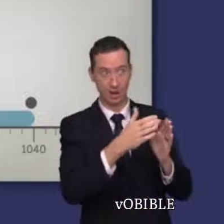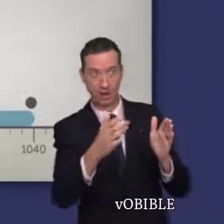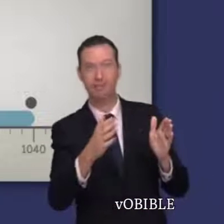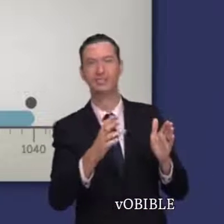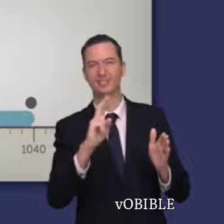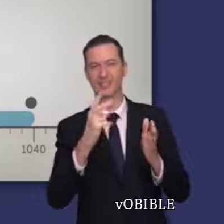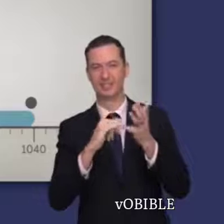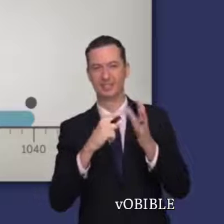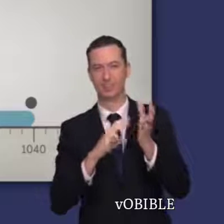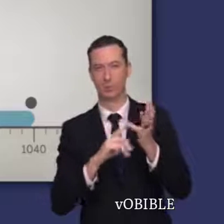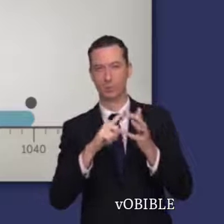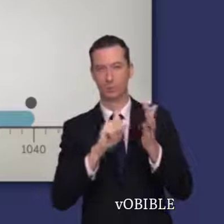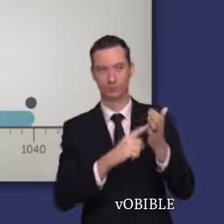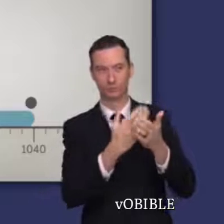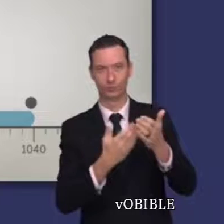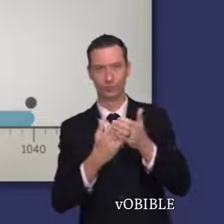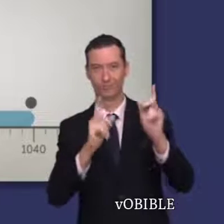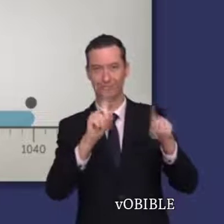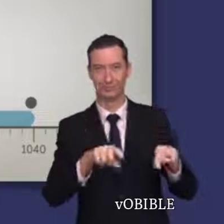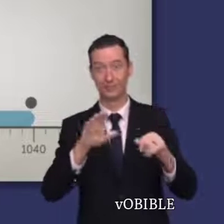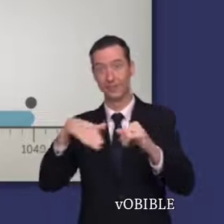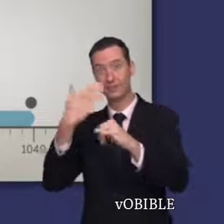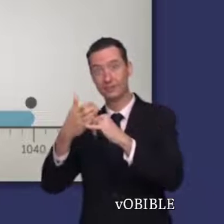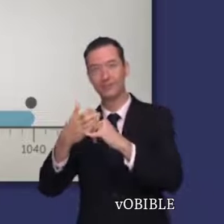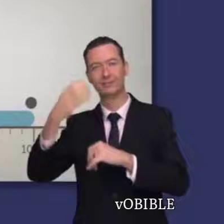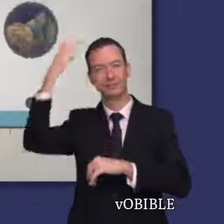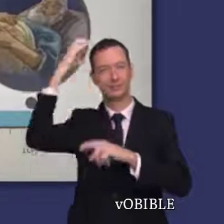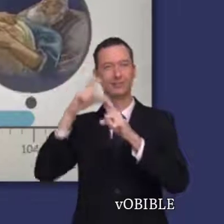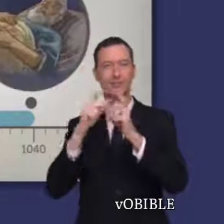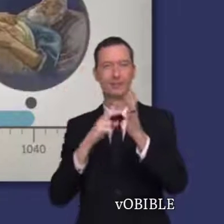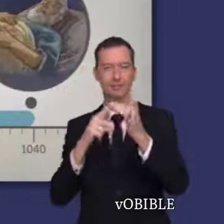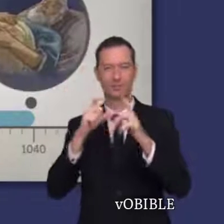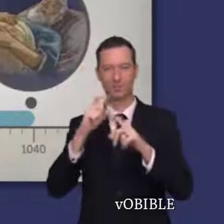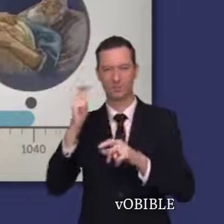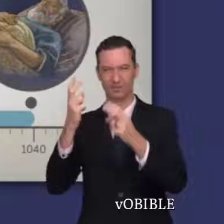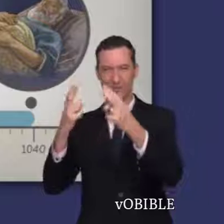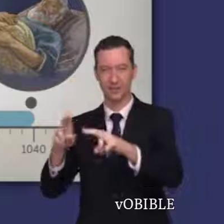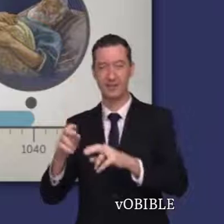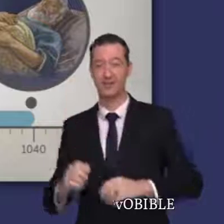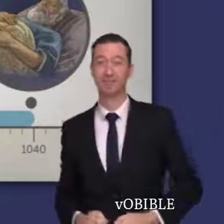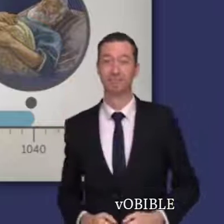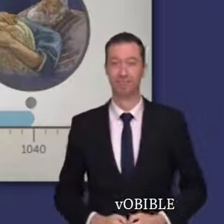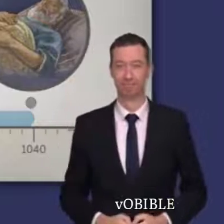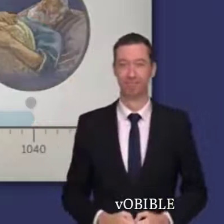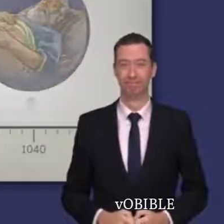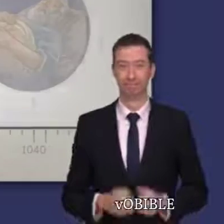2 Samuel begins shortly after the death of King Saul and concludes just before the death of King David.